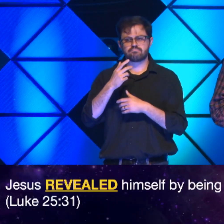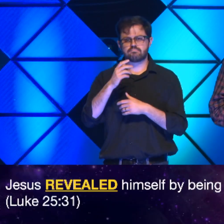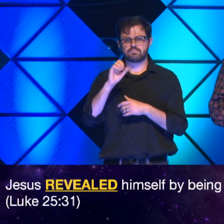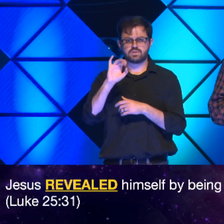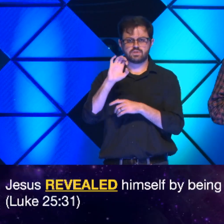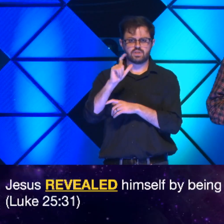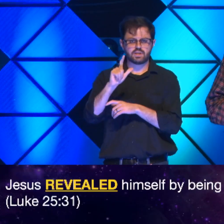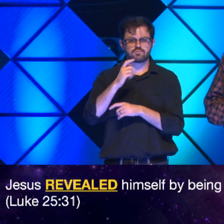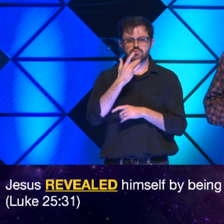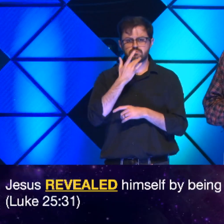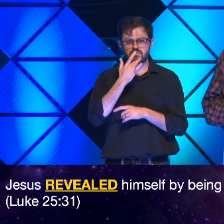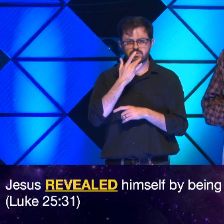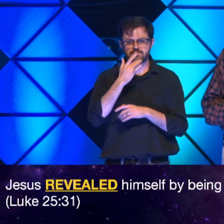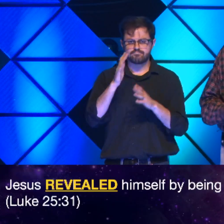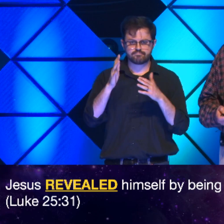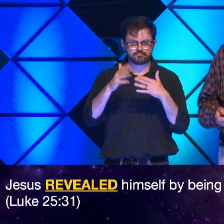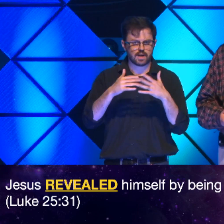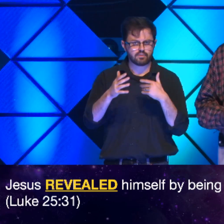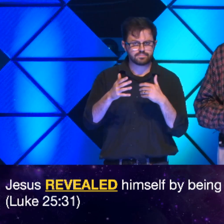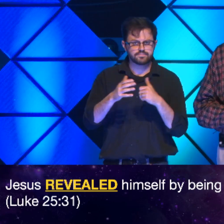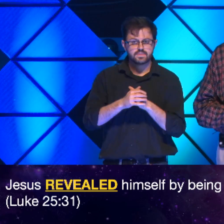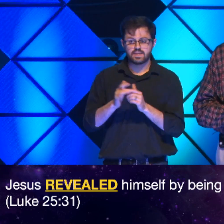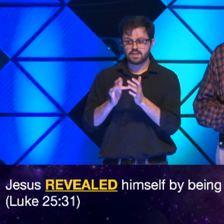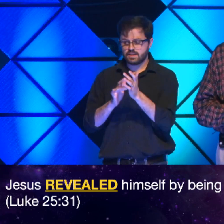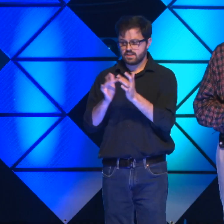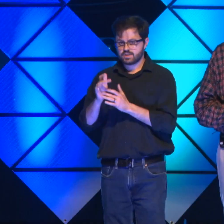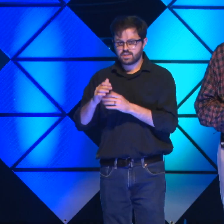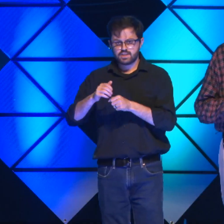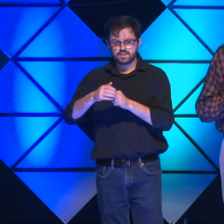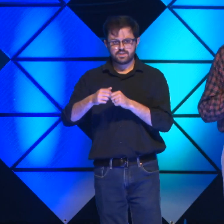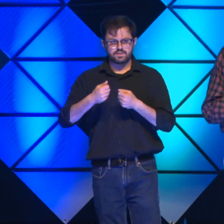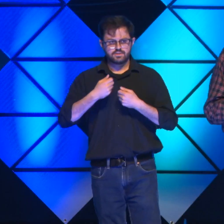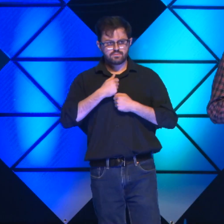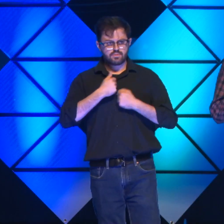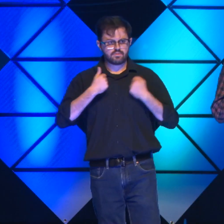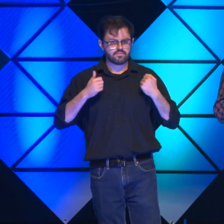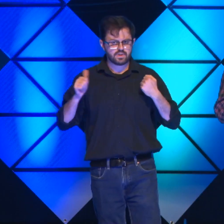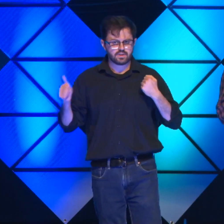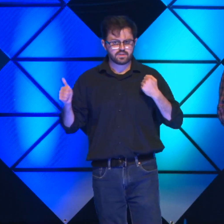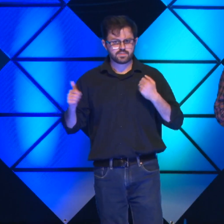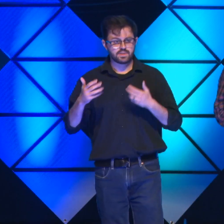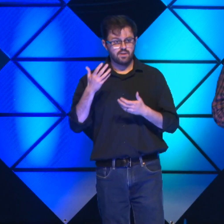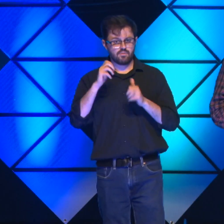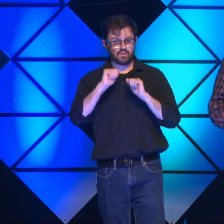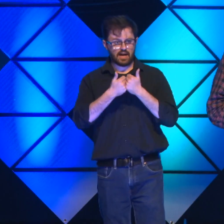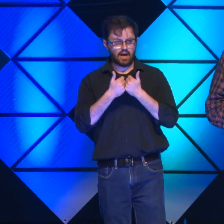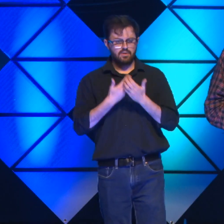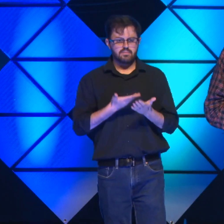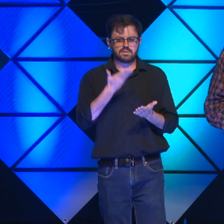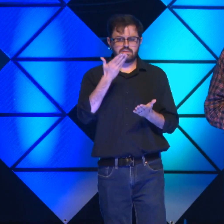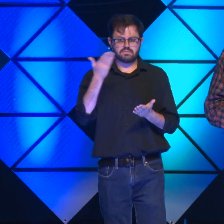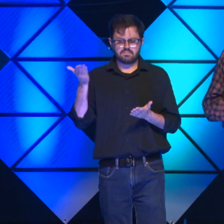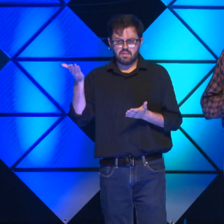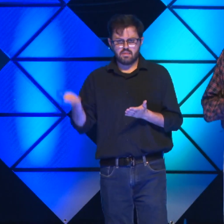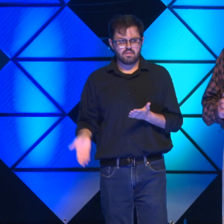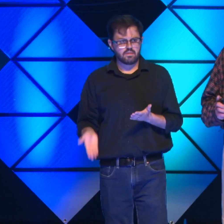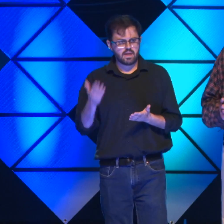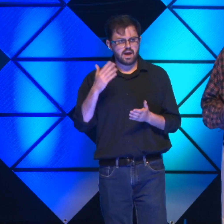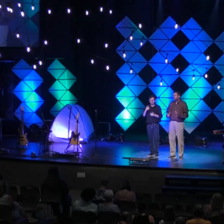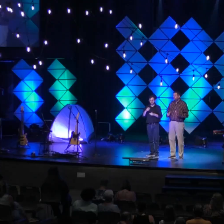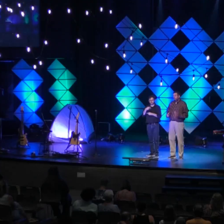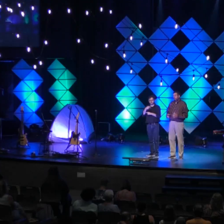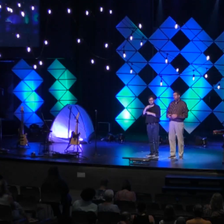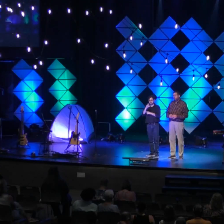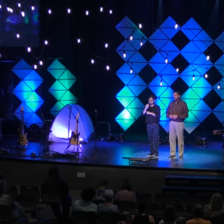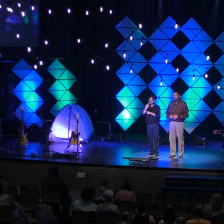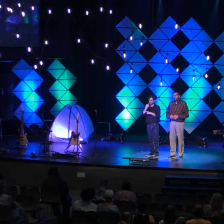himself by being present in their grief. I'm not here to try to convince you what road